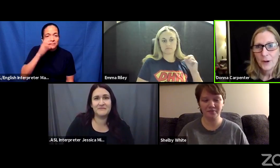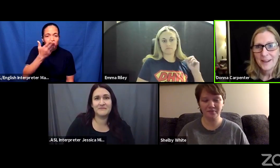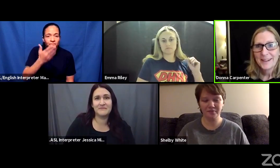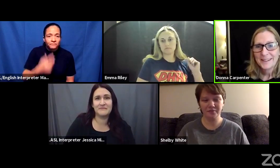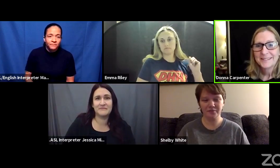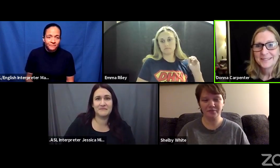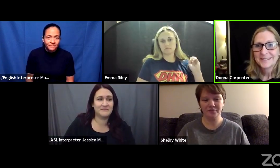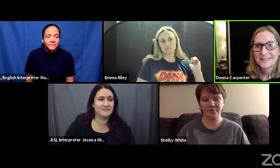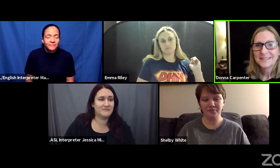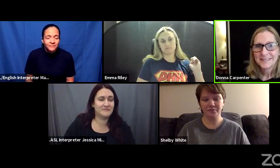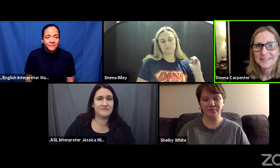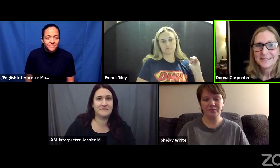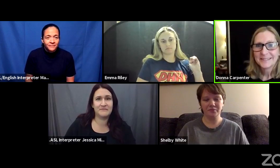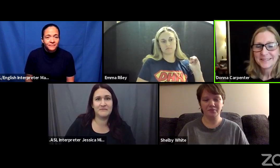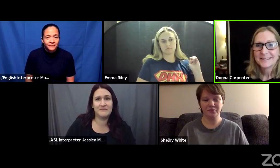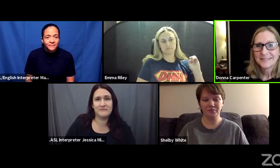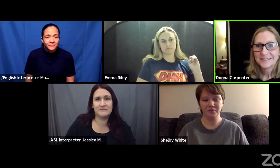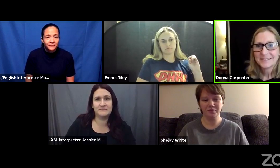Emma, go ahead.